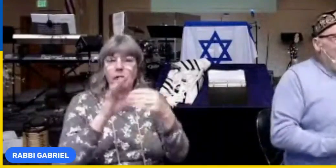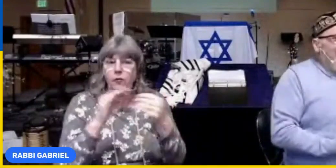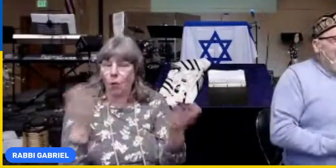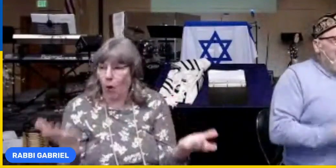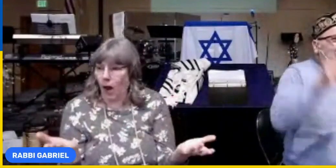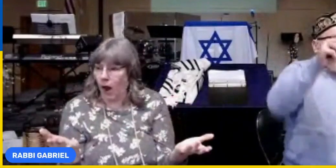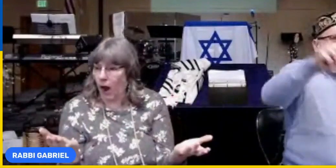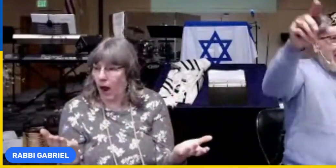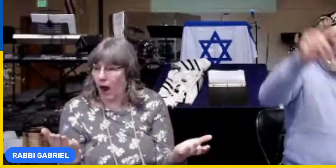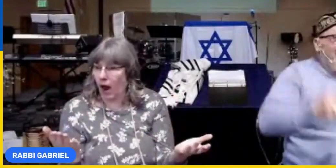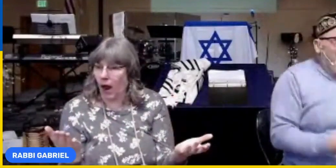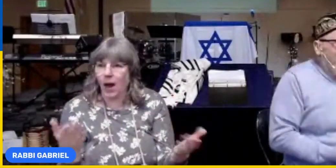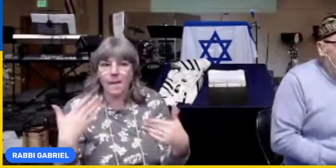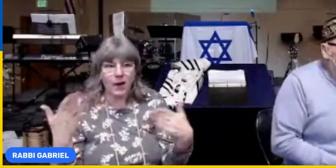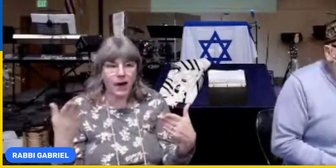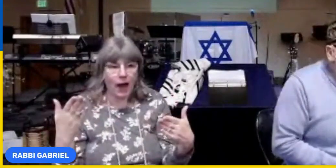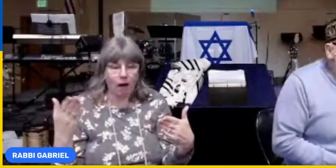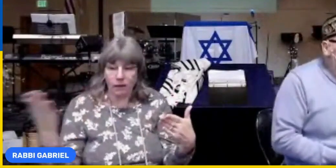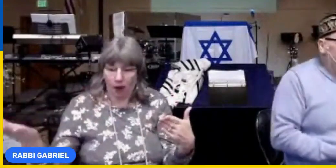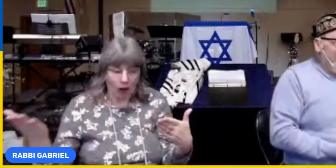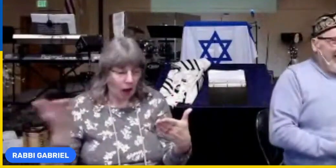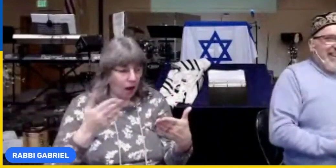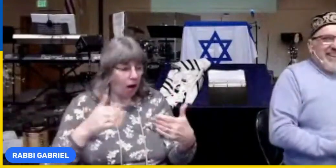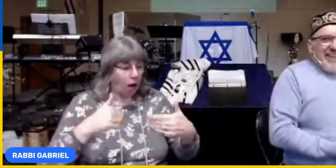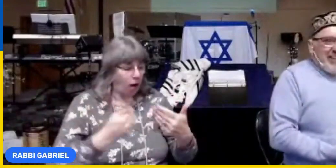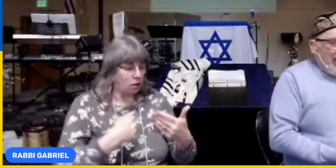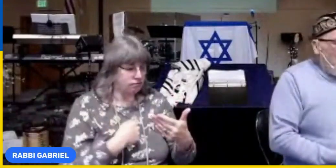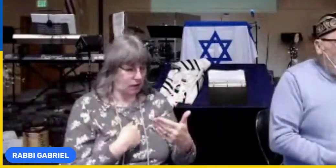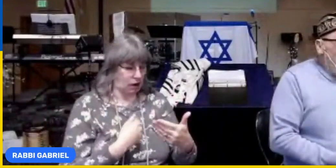Yes. Check.